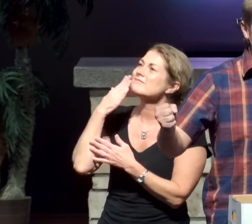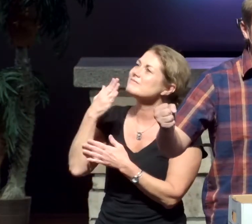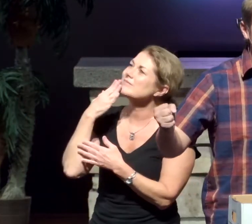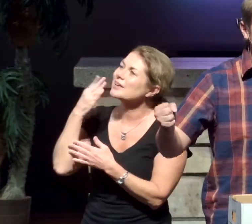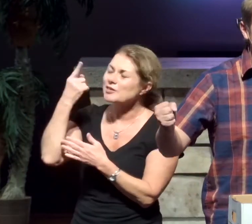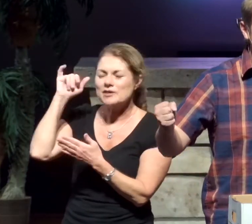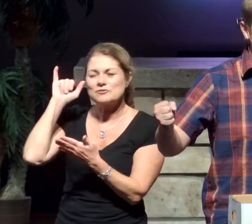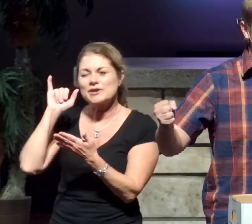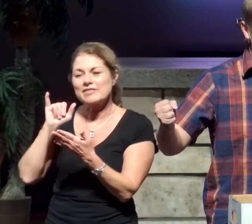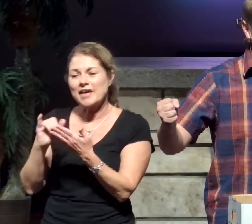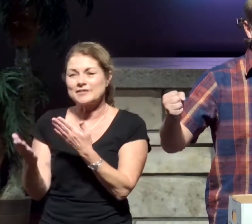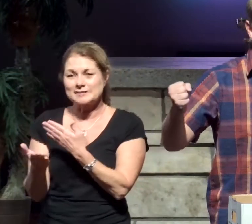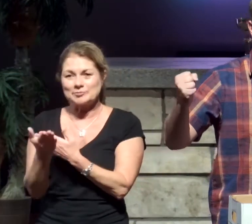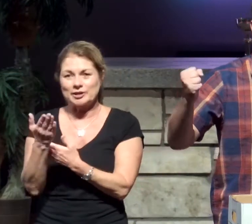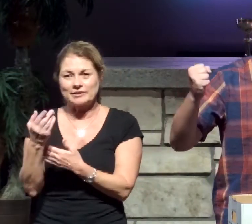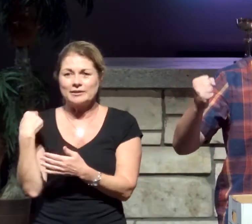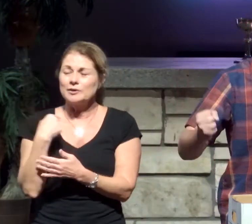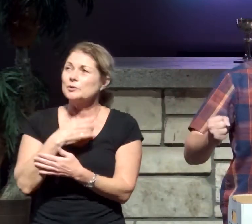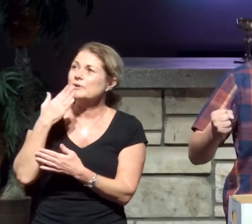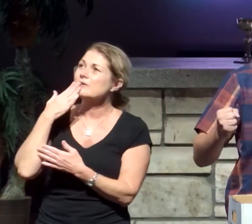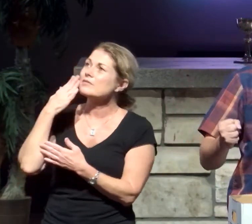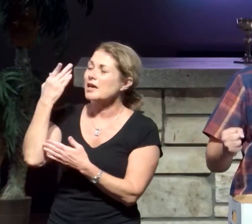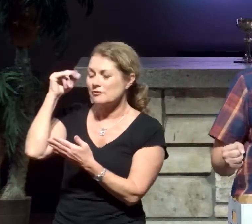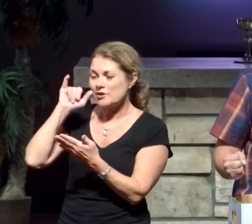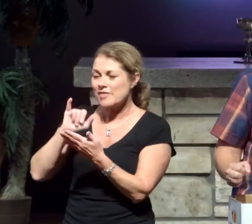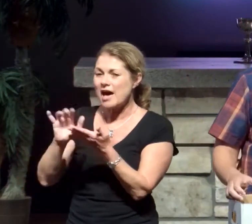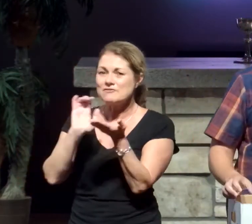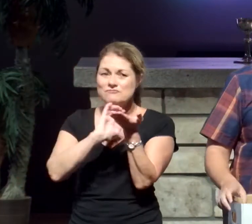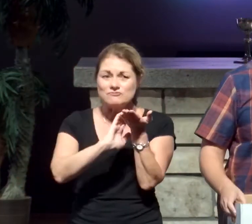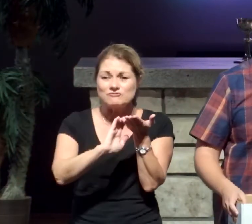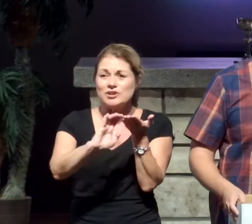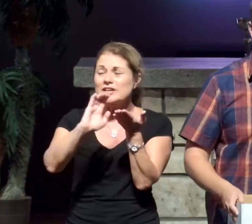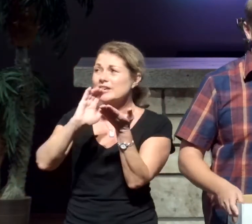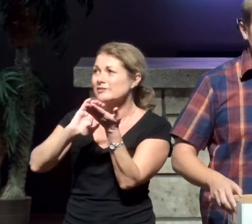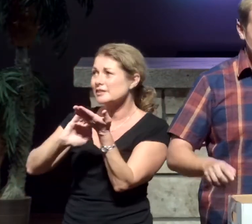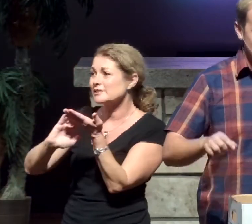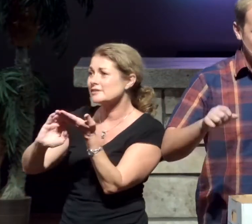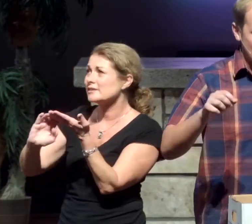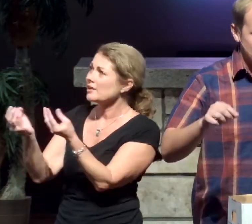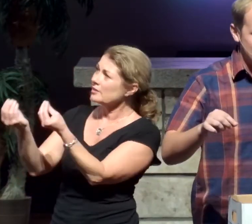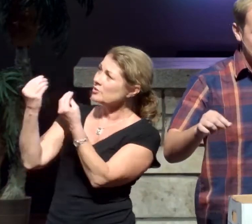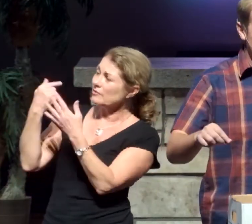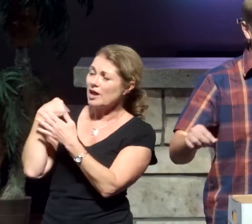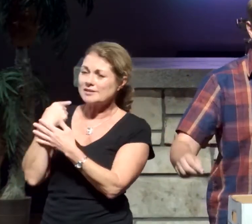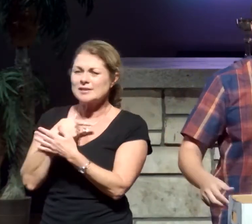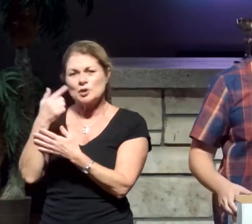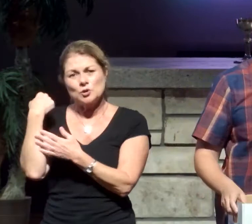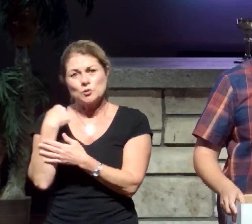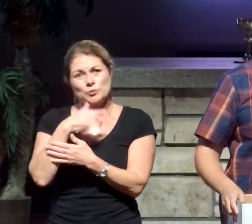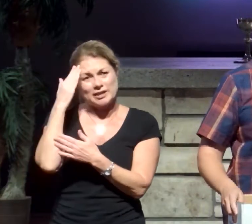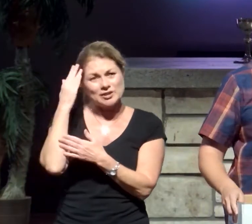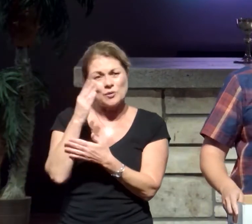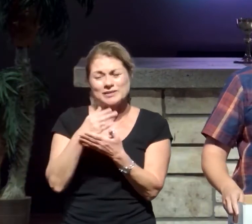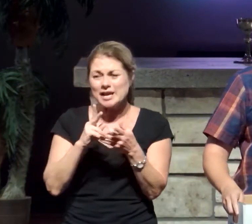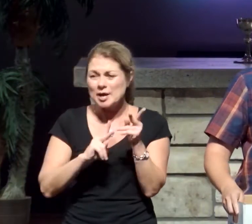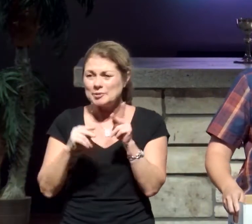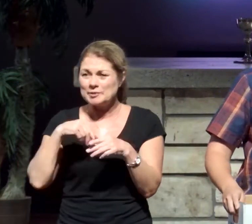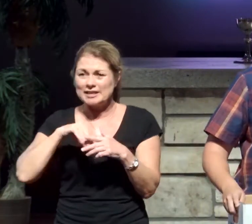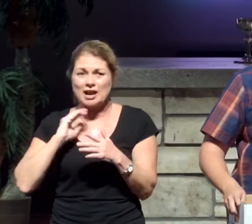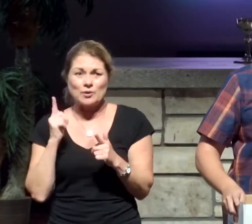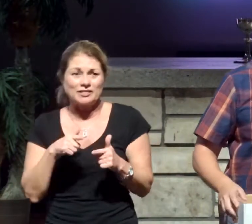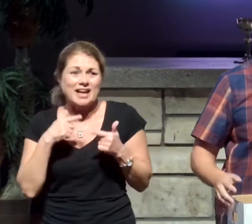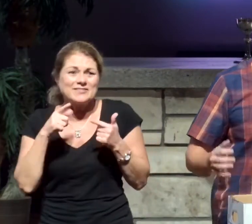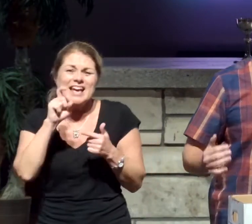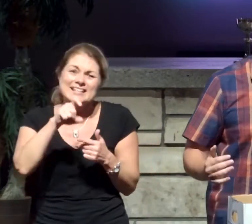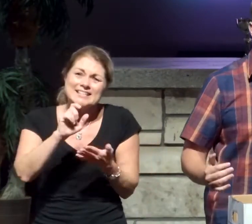this morning. We give thanks for that forgiveness that you offer to us. And we know that there are people in our lives right now that need that